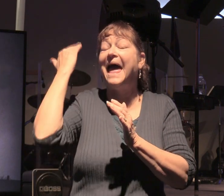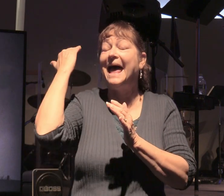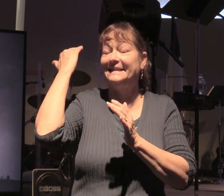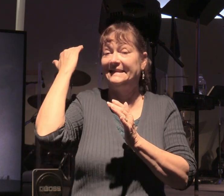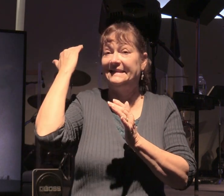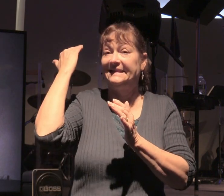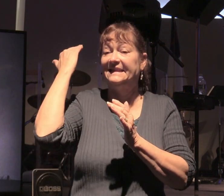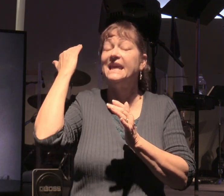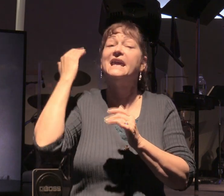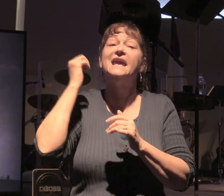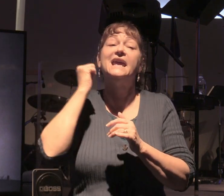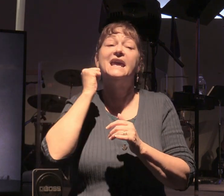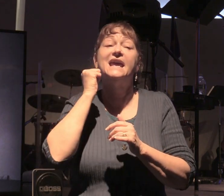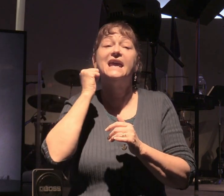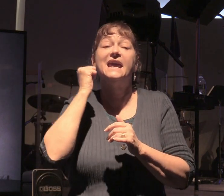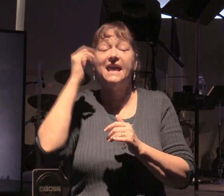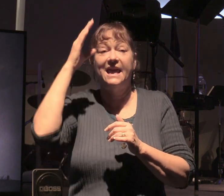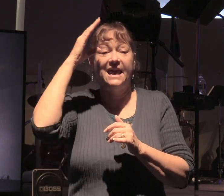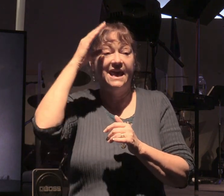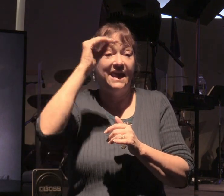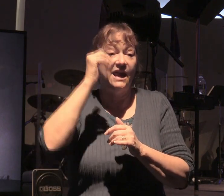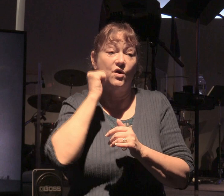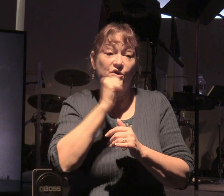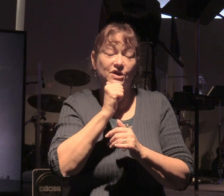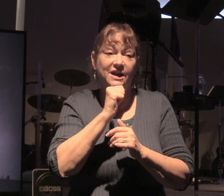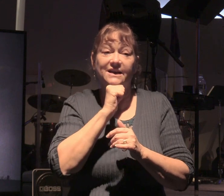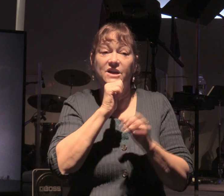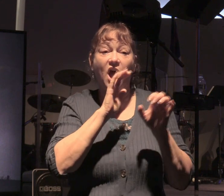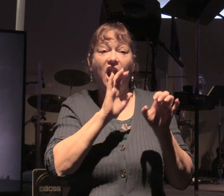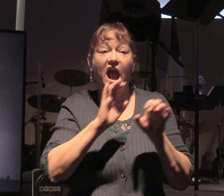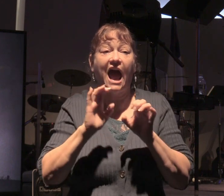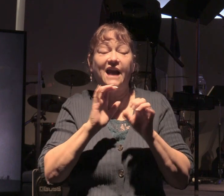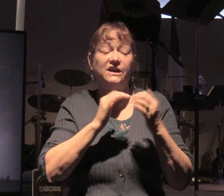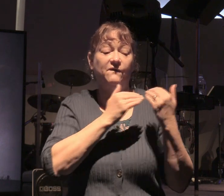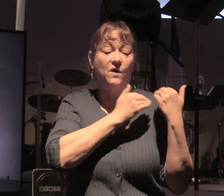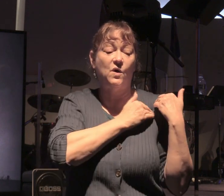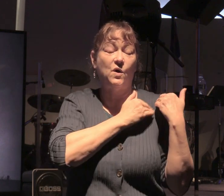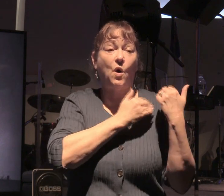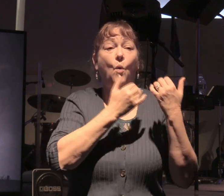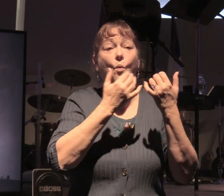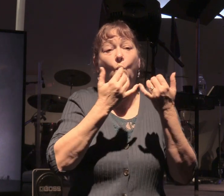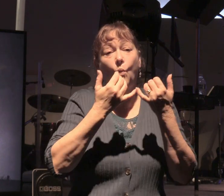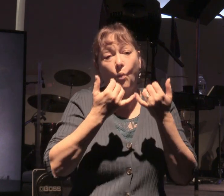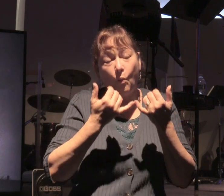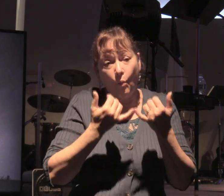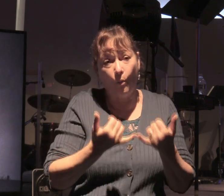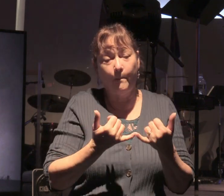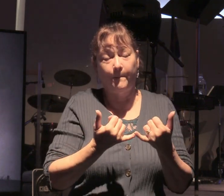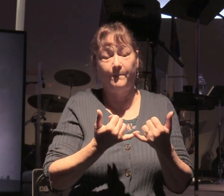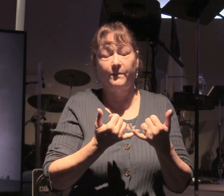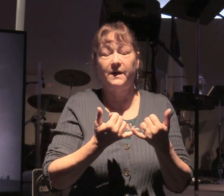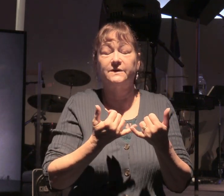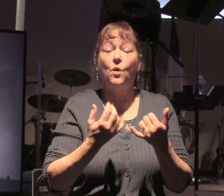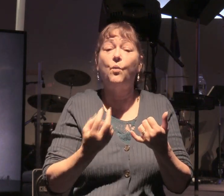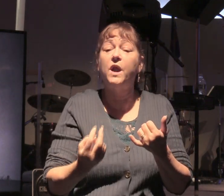she is no longer in active duty. We look back on the glory days and we swap some war